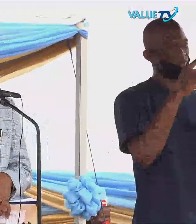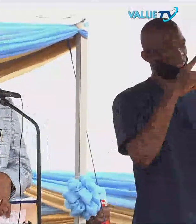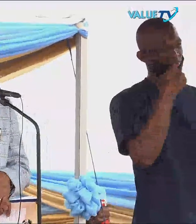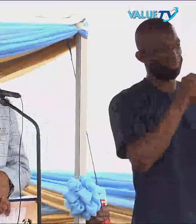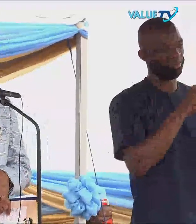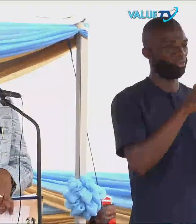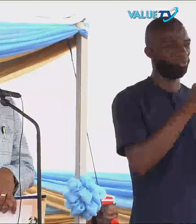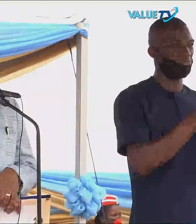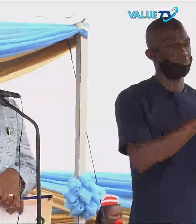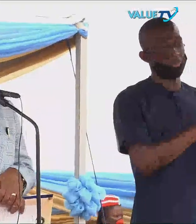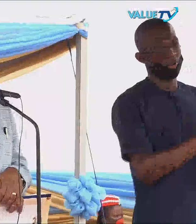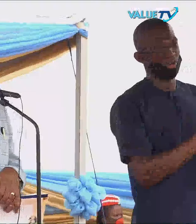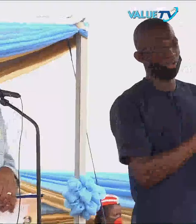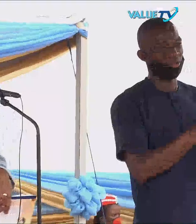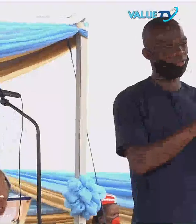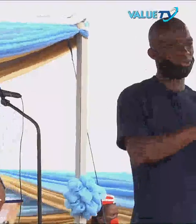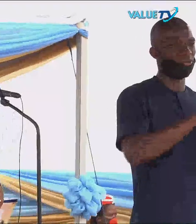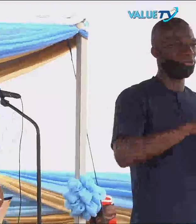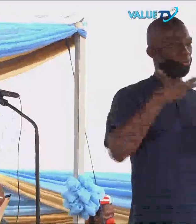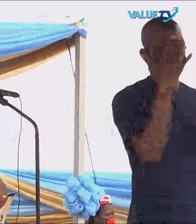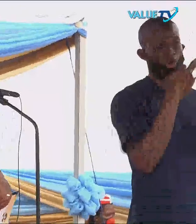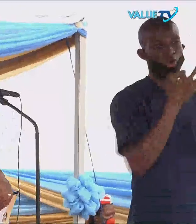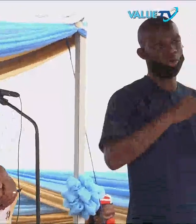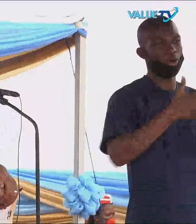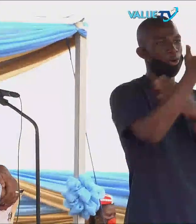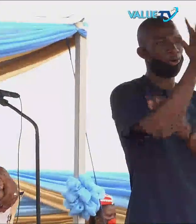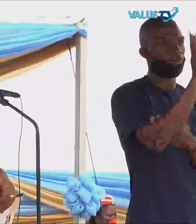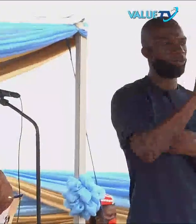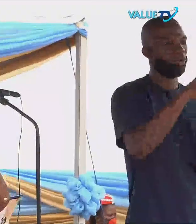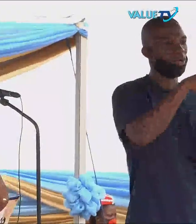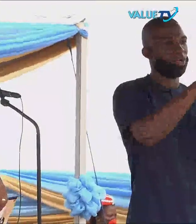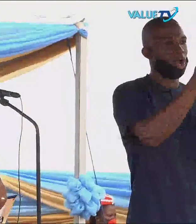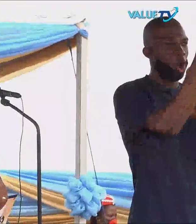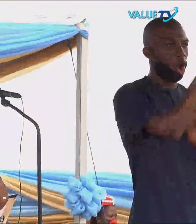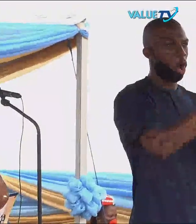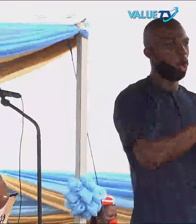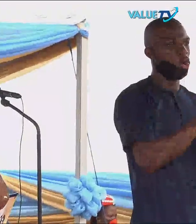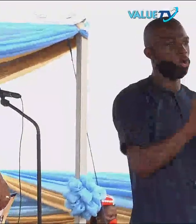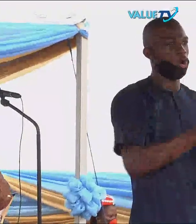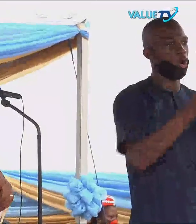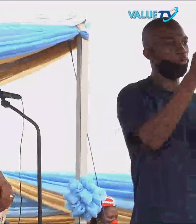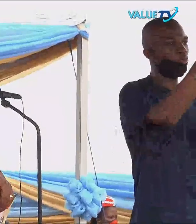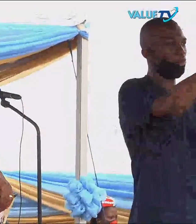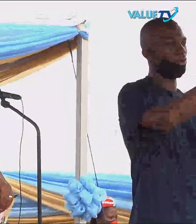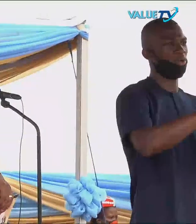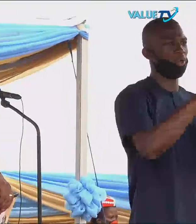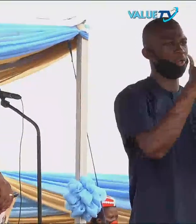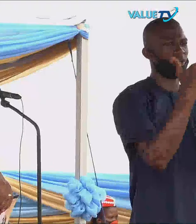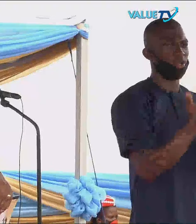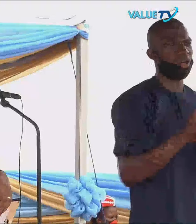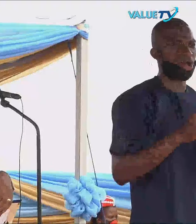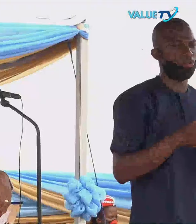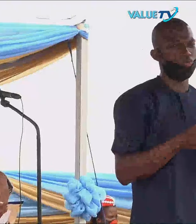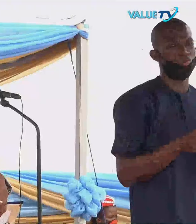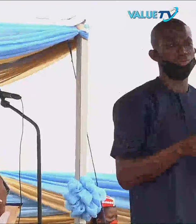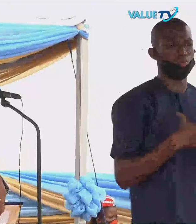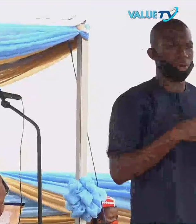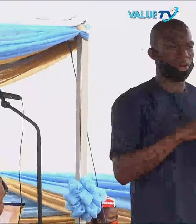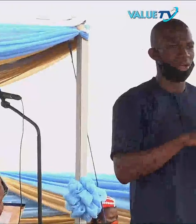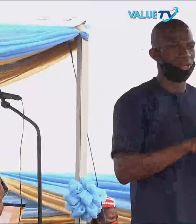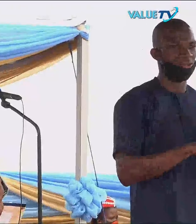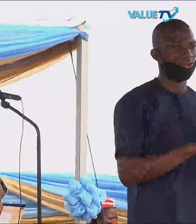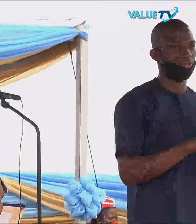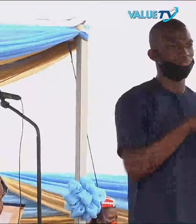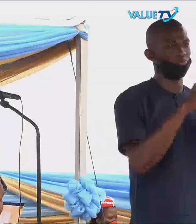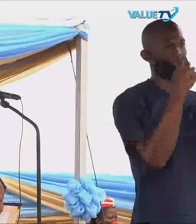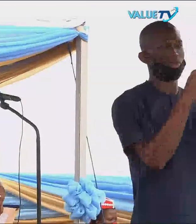piece to the glory of God and in the honor of the departed. Right now, we'd like to get into the Word, and